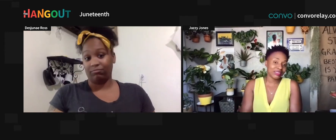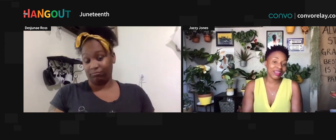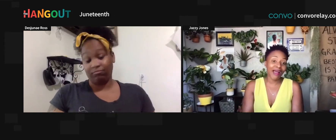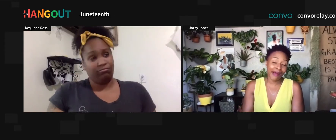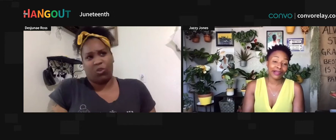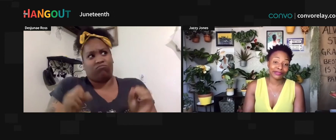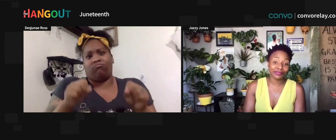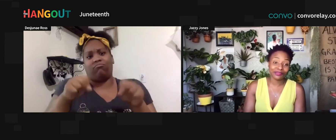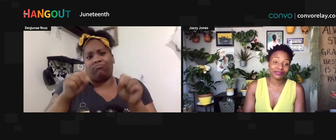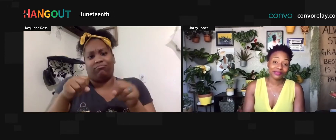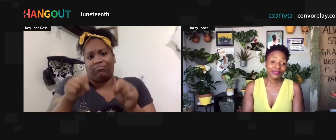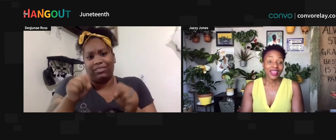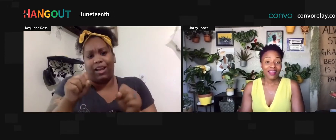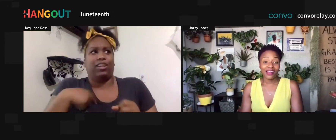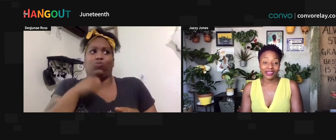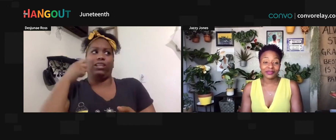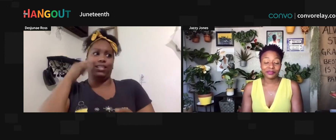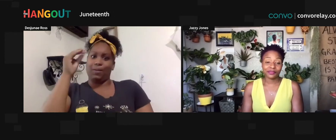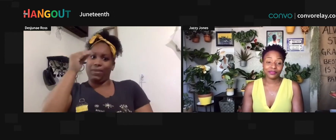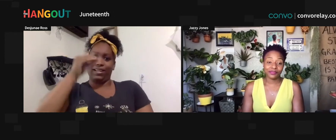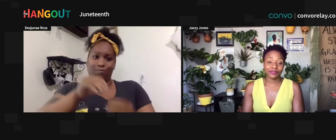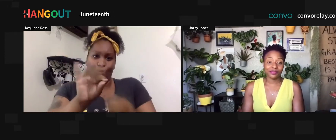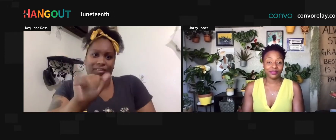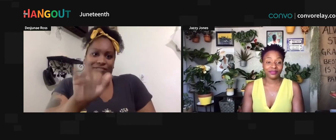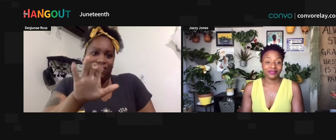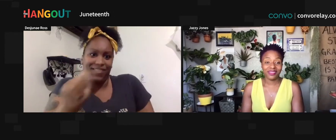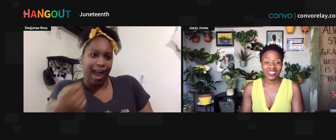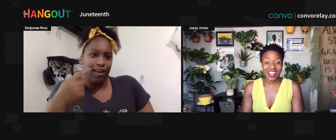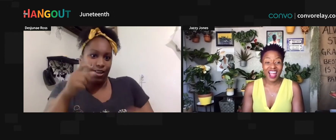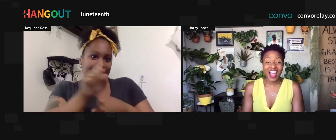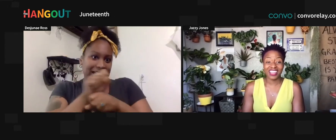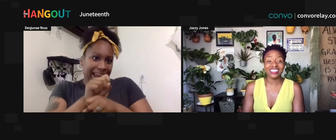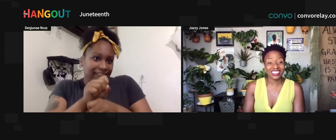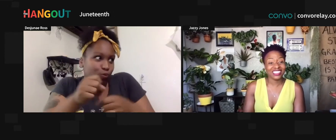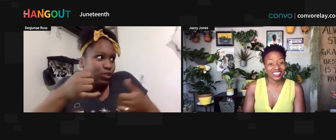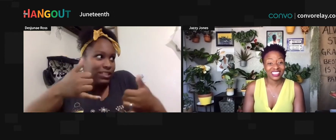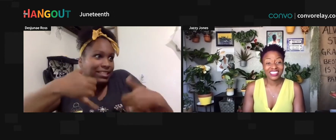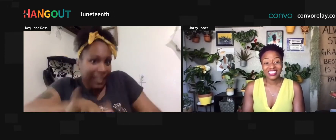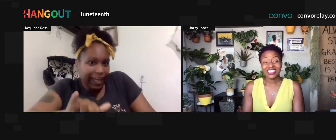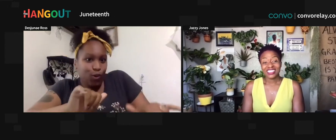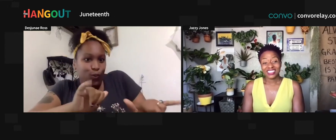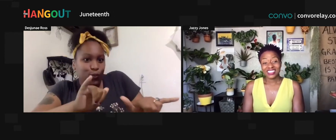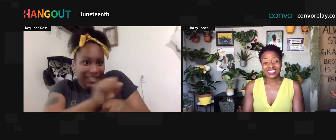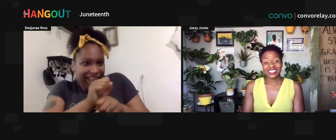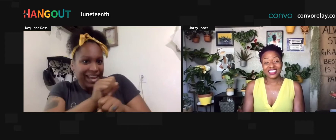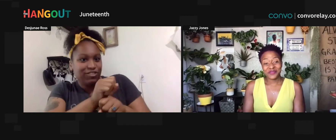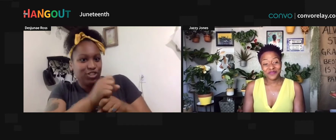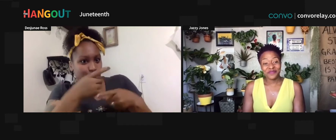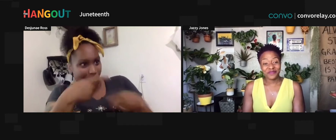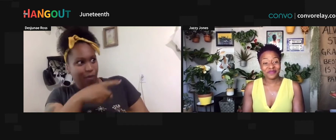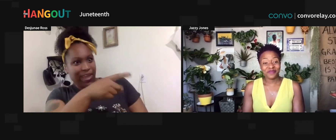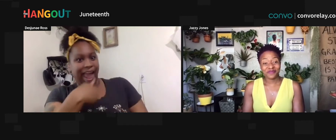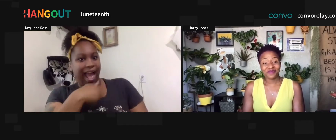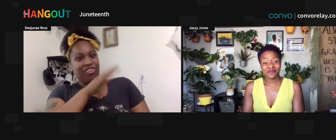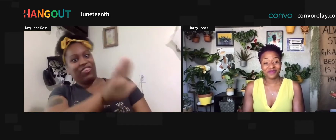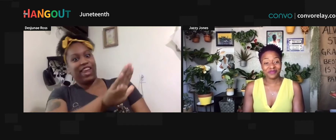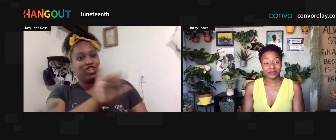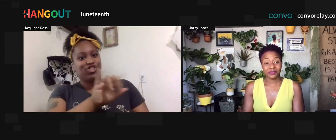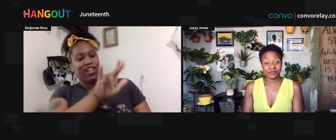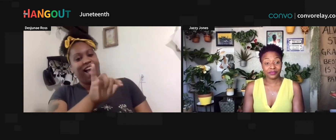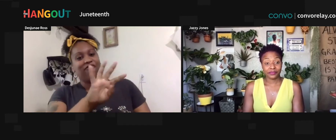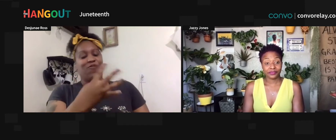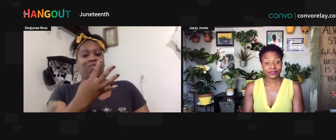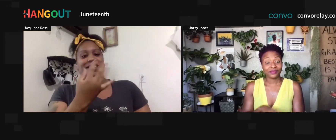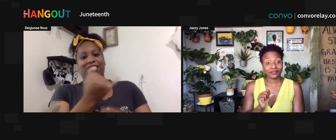Absolutely. In fact, it's more valuable in my mind than July 4th. Right. It's not opinion, it's facts, right? We were